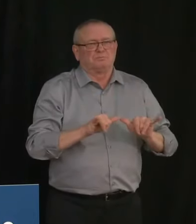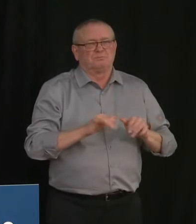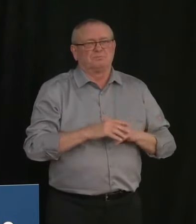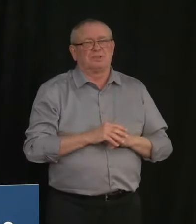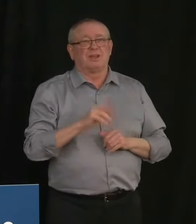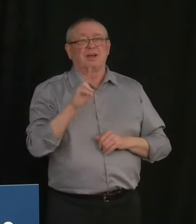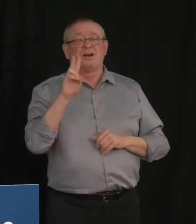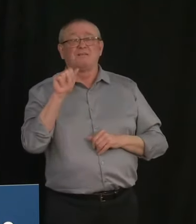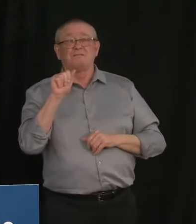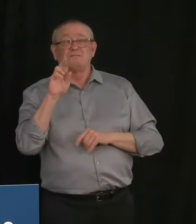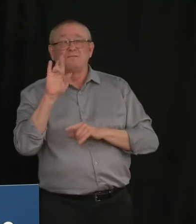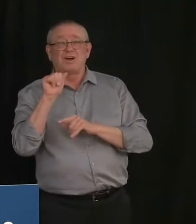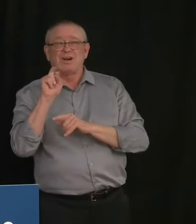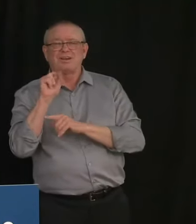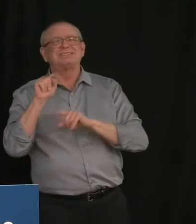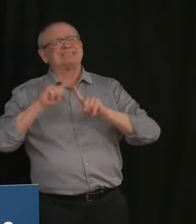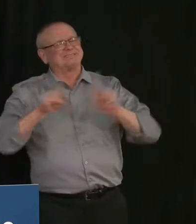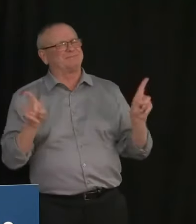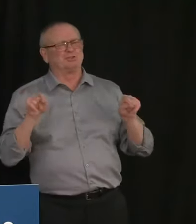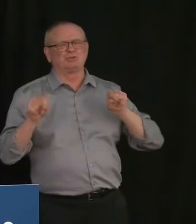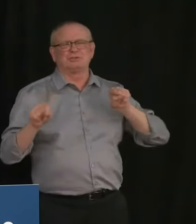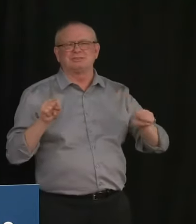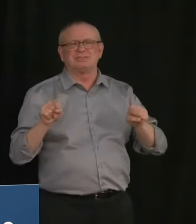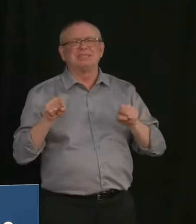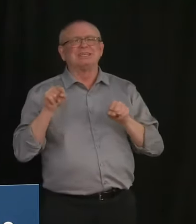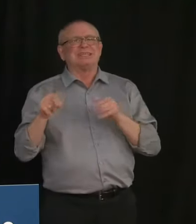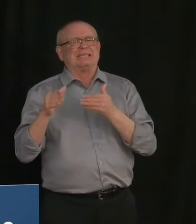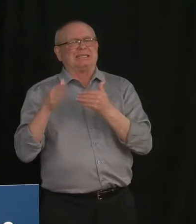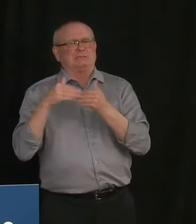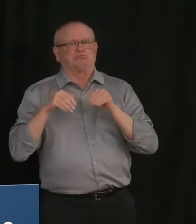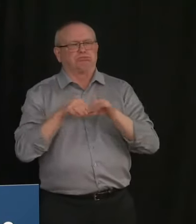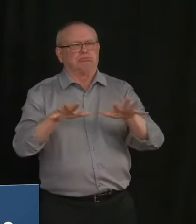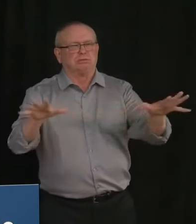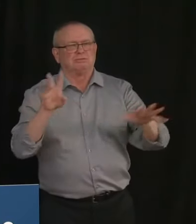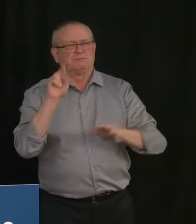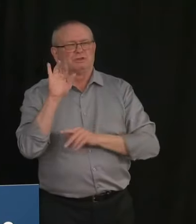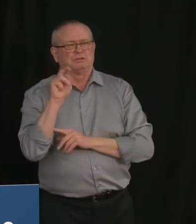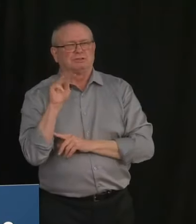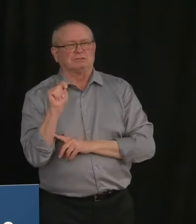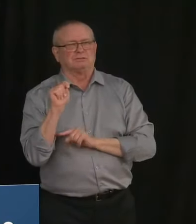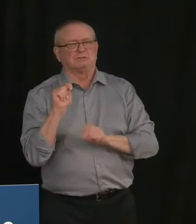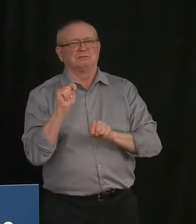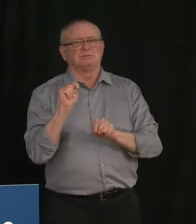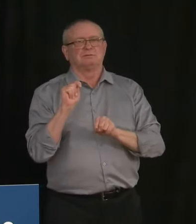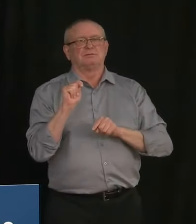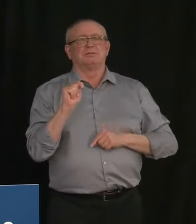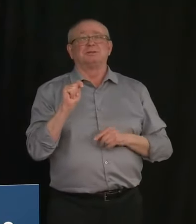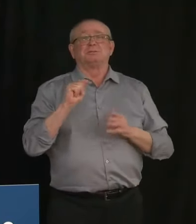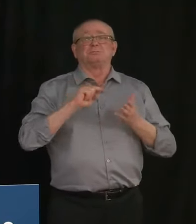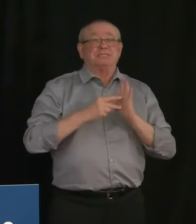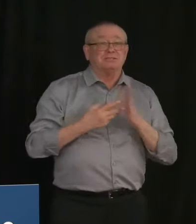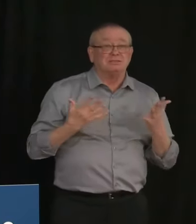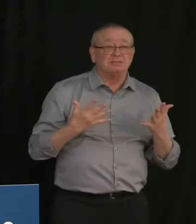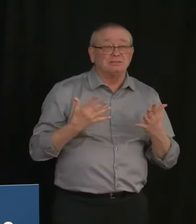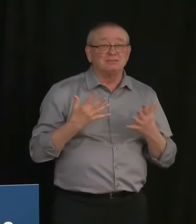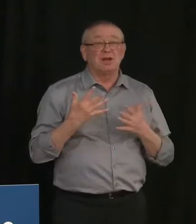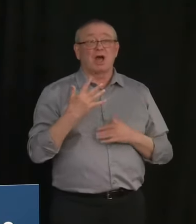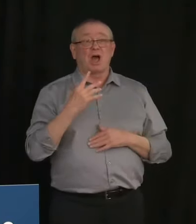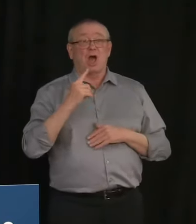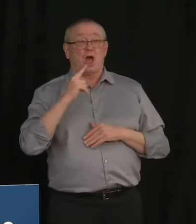more contagious. As a result, we believe that the chances of this home isolation of cases in being